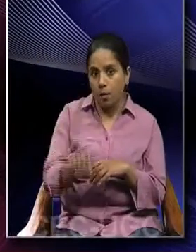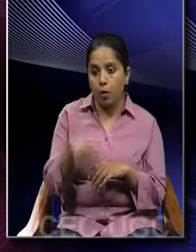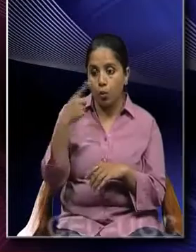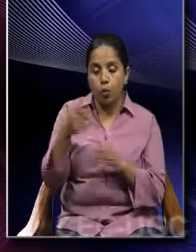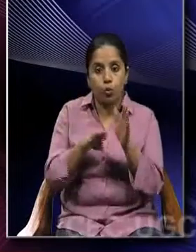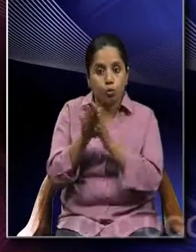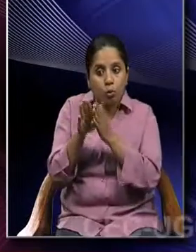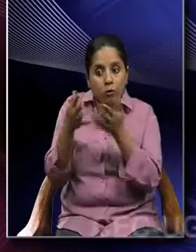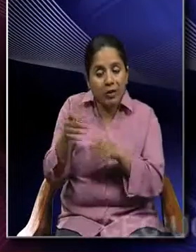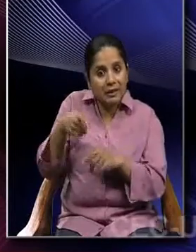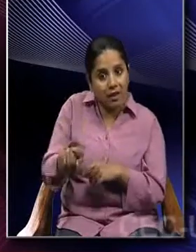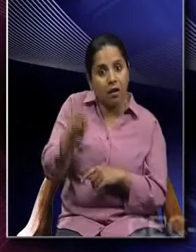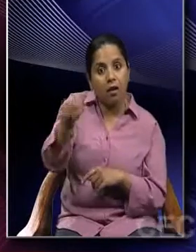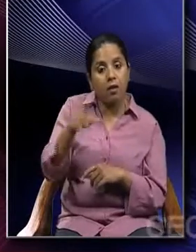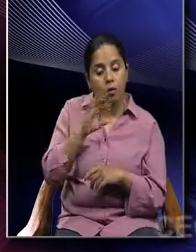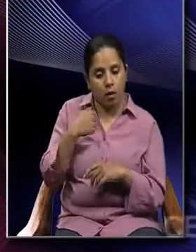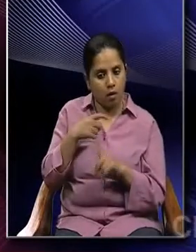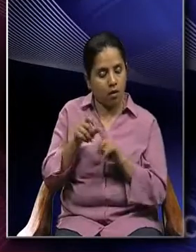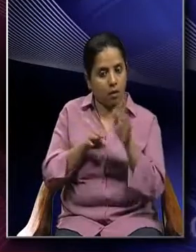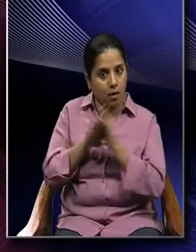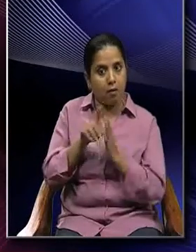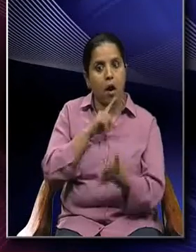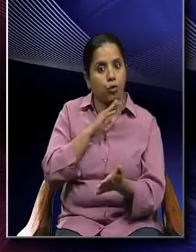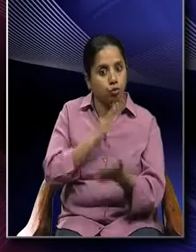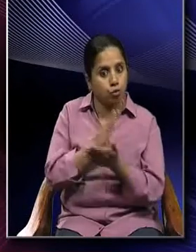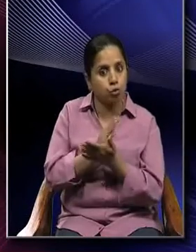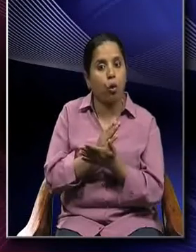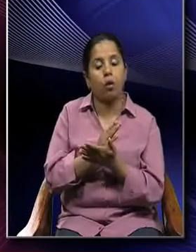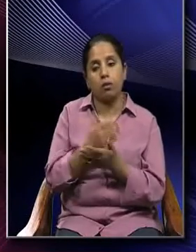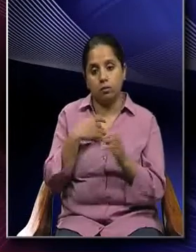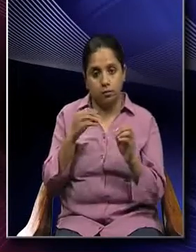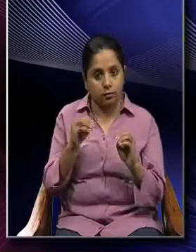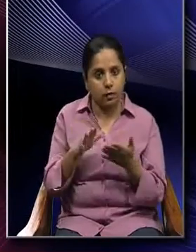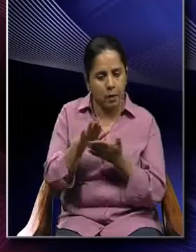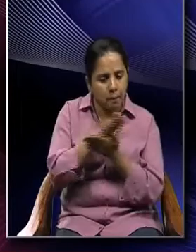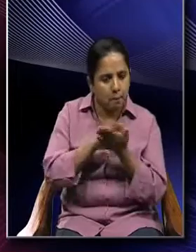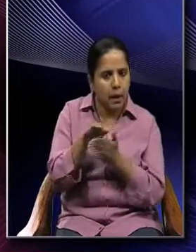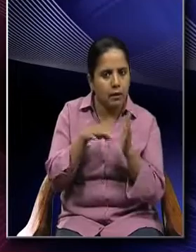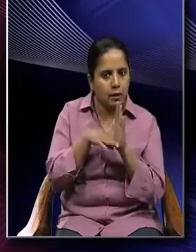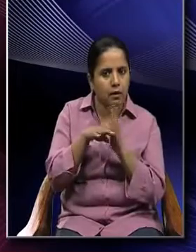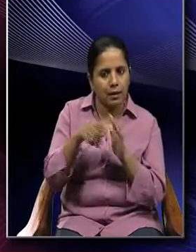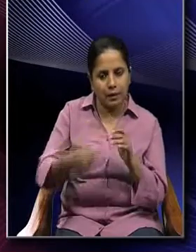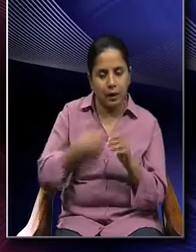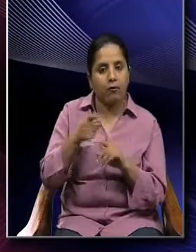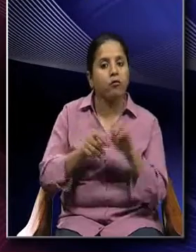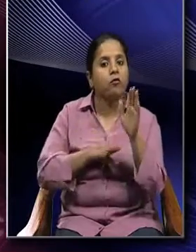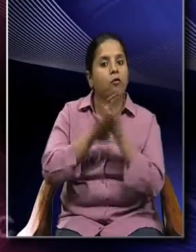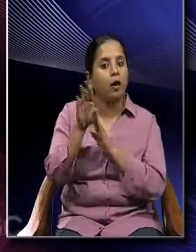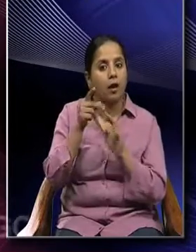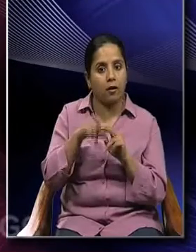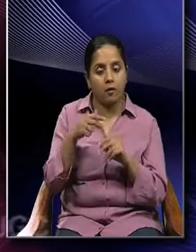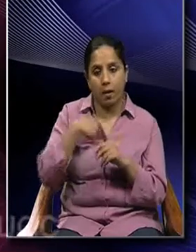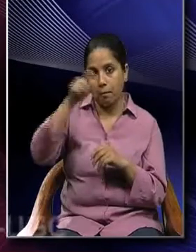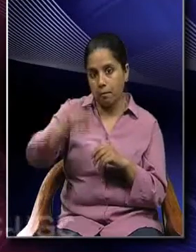developed, unless we start developing, ensuring the development from the basic level, that is a self-development. If our